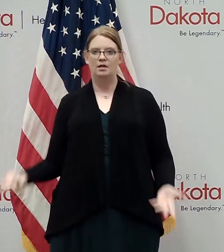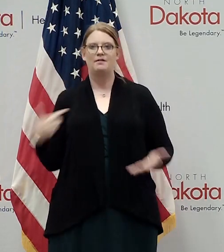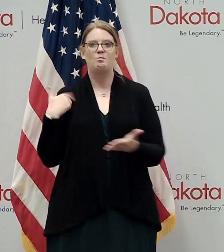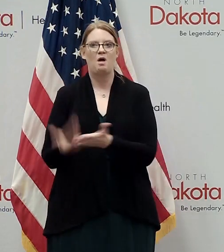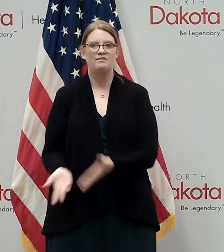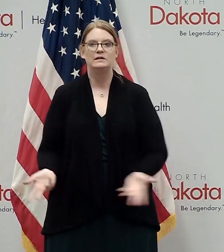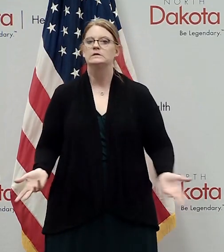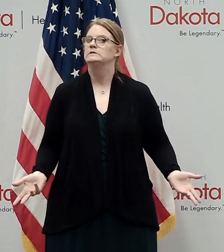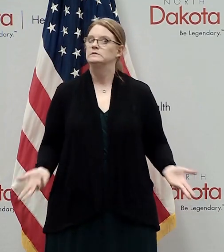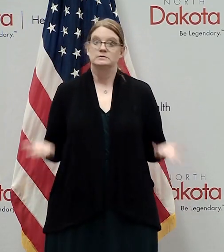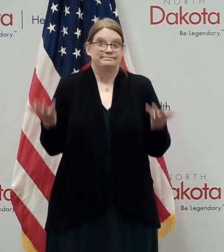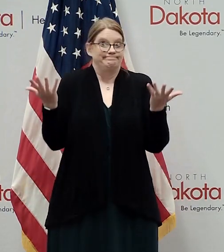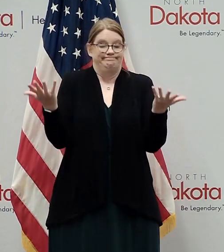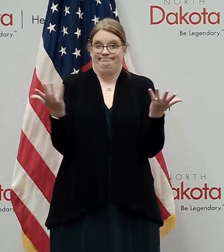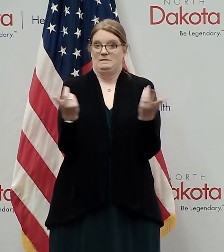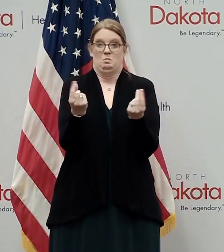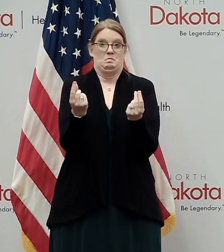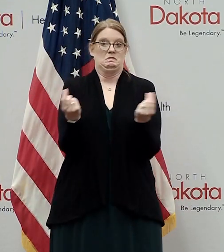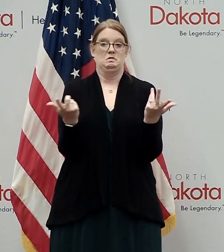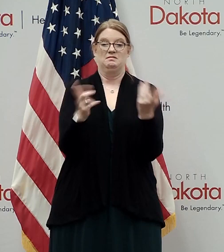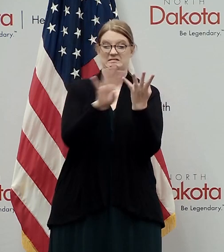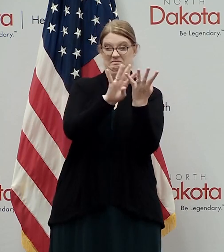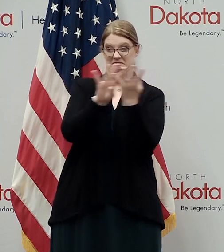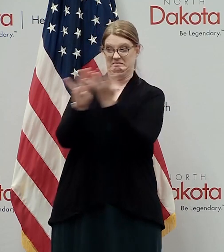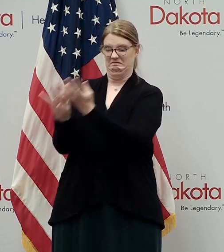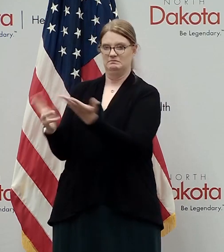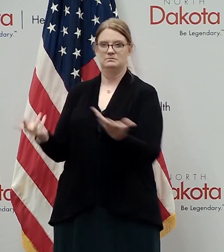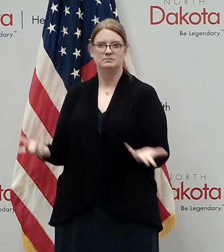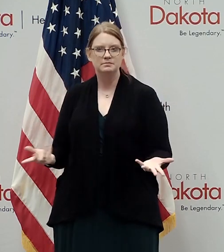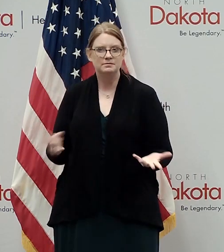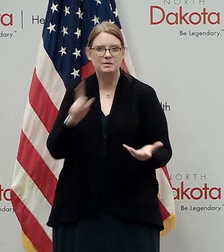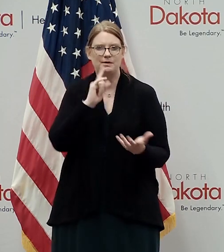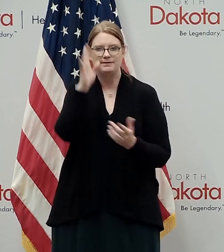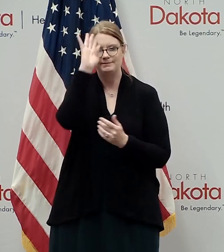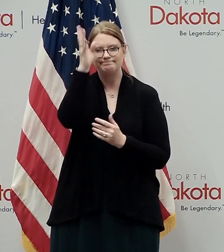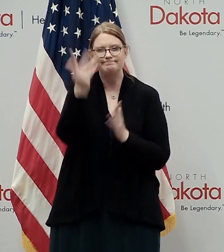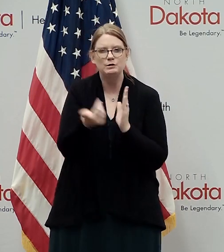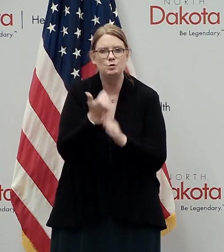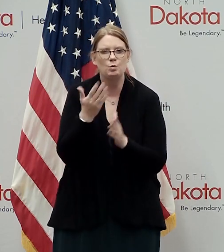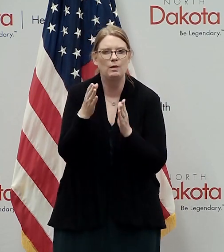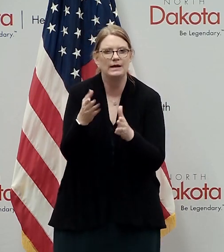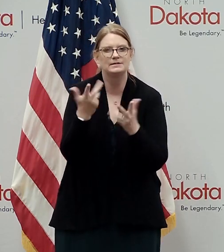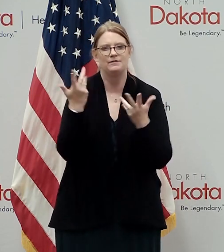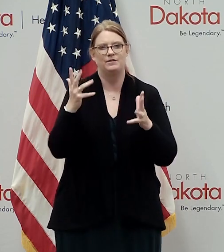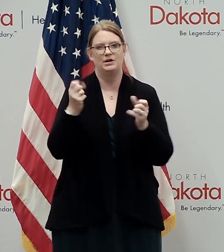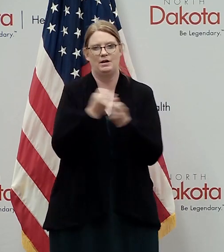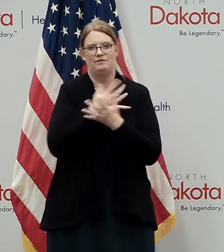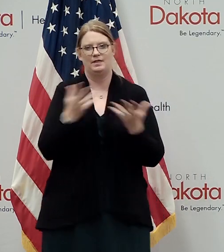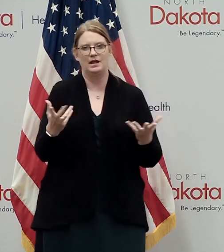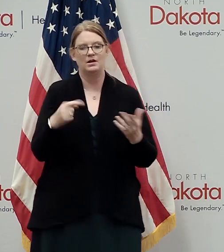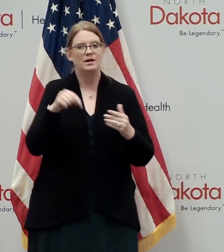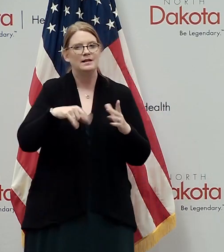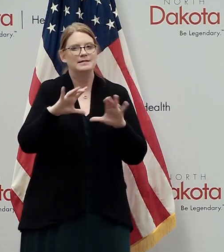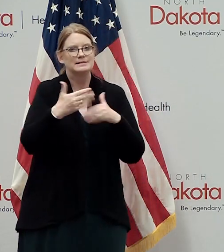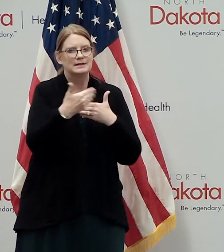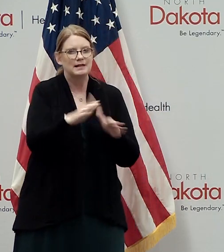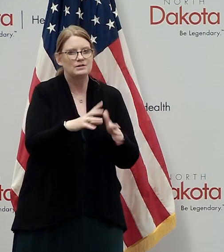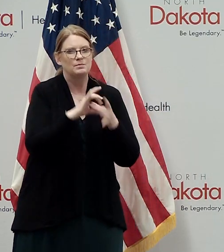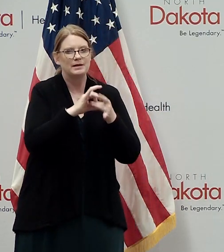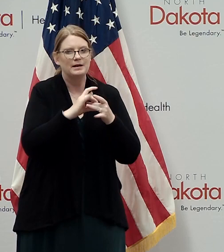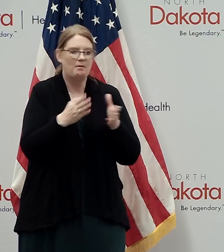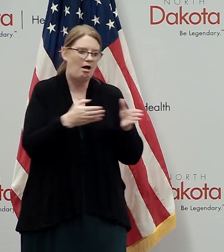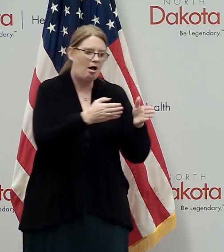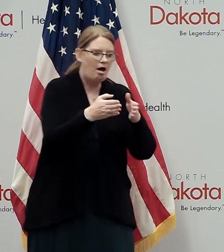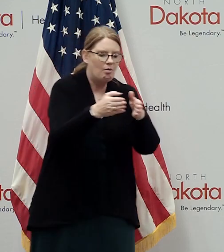figure out a way to do things differently than it's been done since these buildings and this kind of education with a classrooms connected by